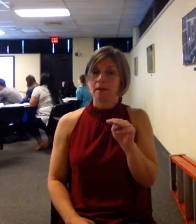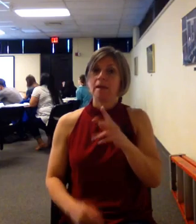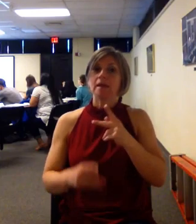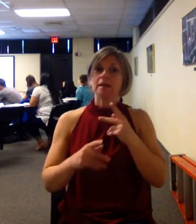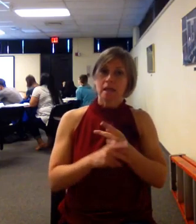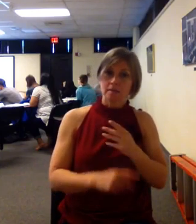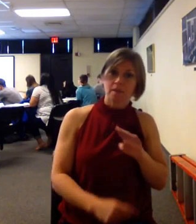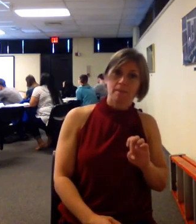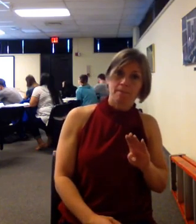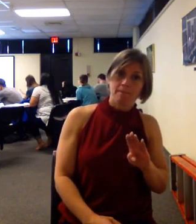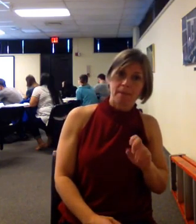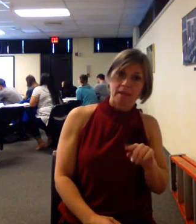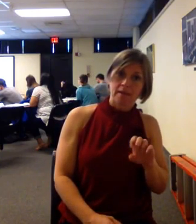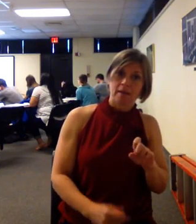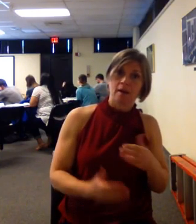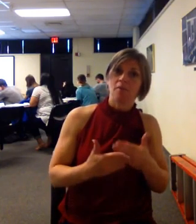before you do the addition.